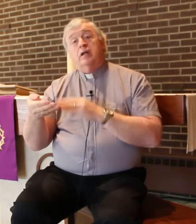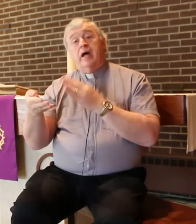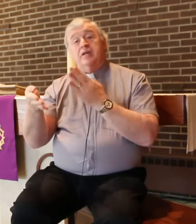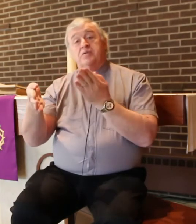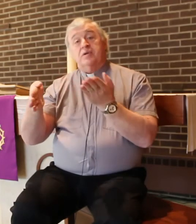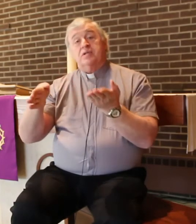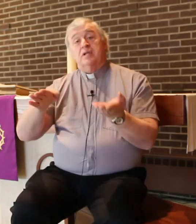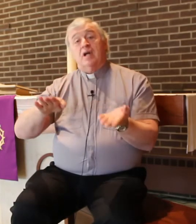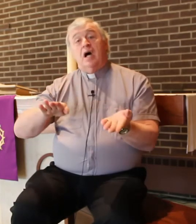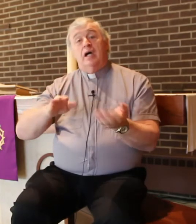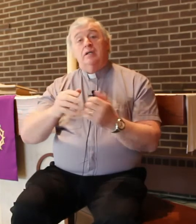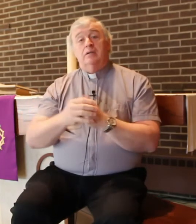Lazarus had died.